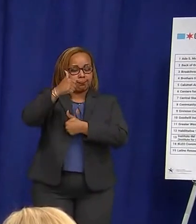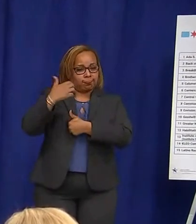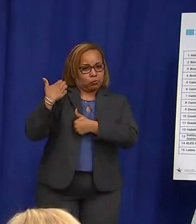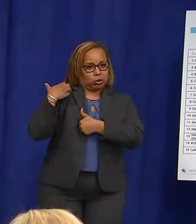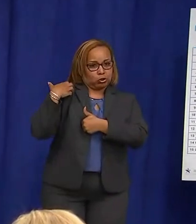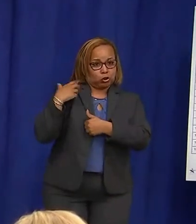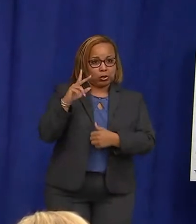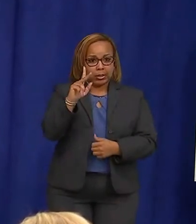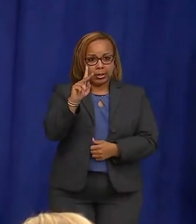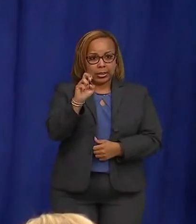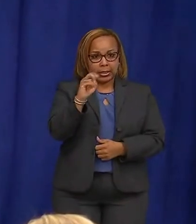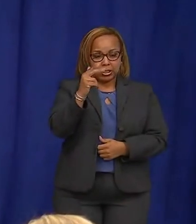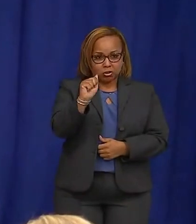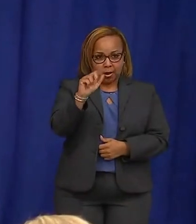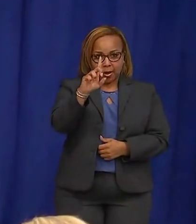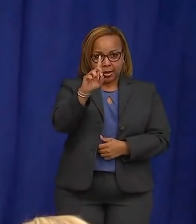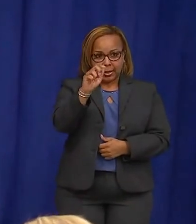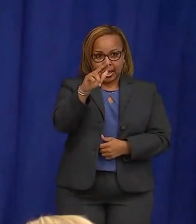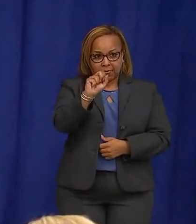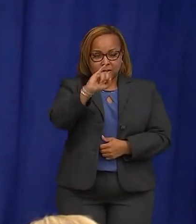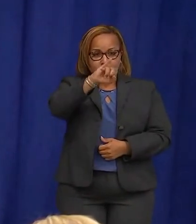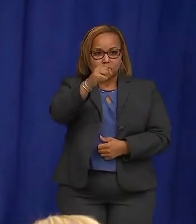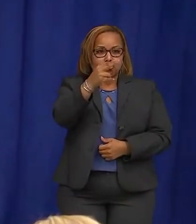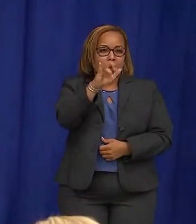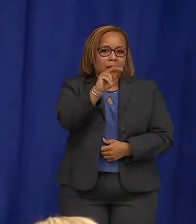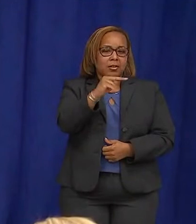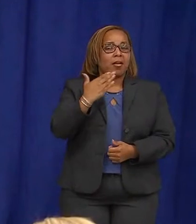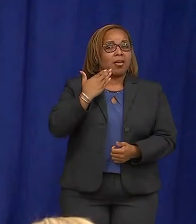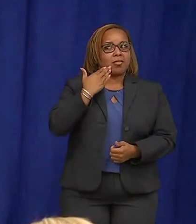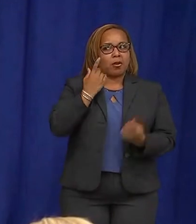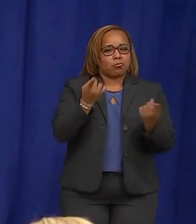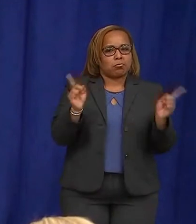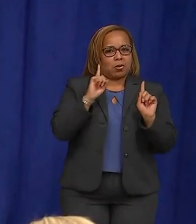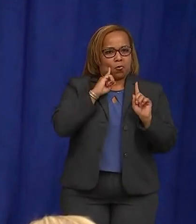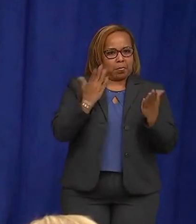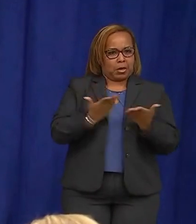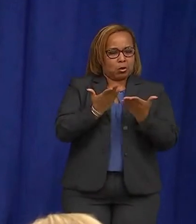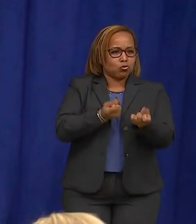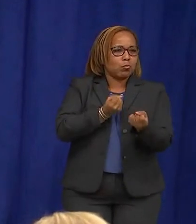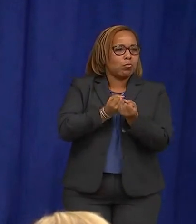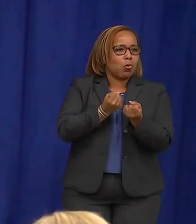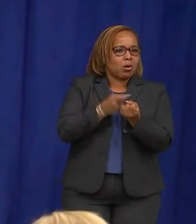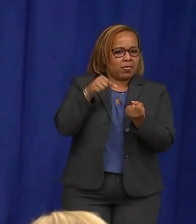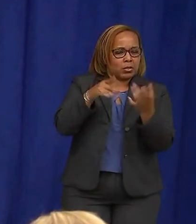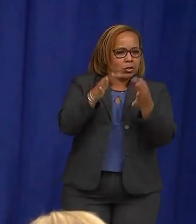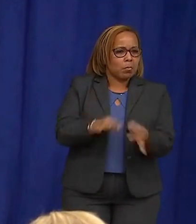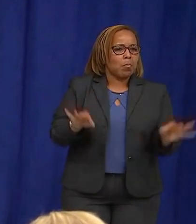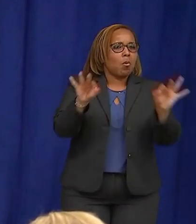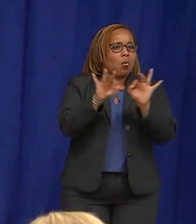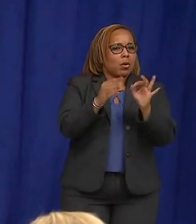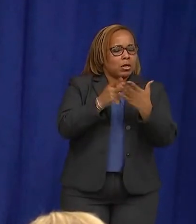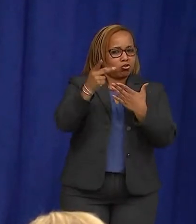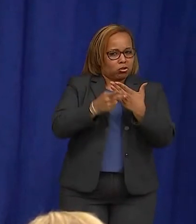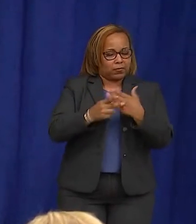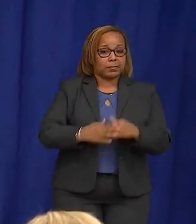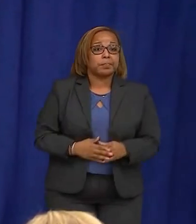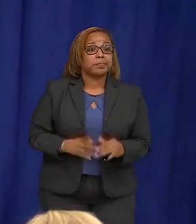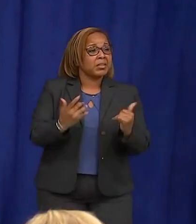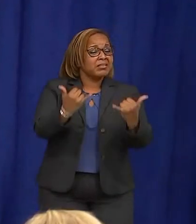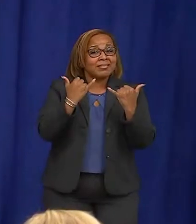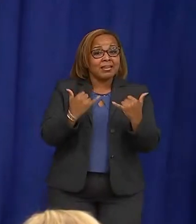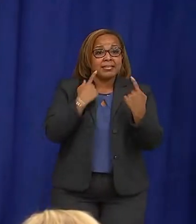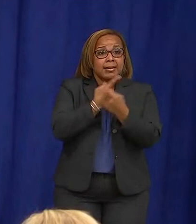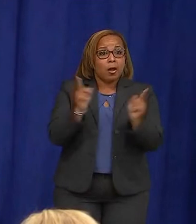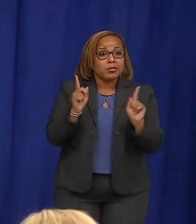Director, Keisha Davis Johnson. Thank you all for being here and for your support of this important initiative.